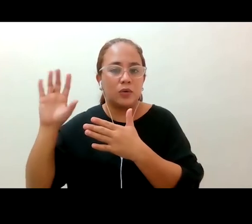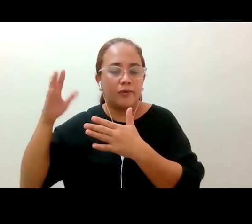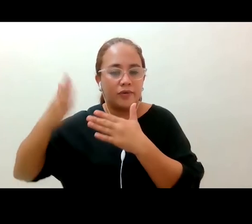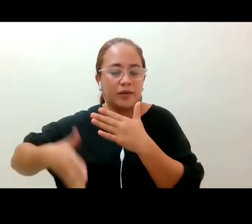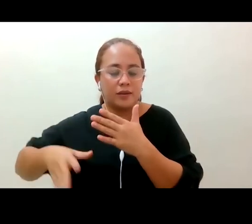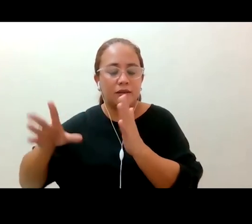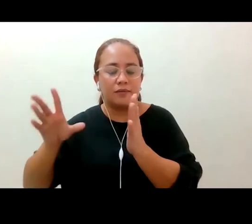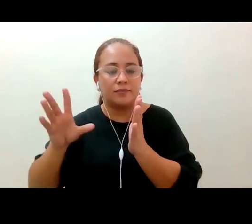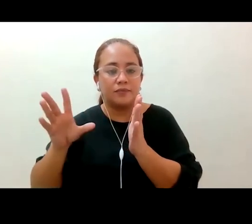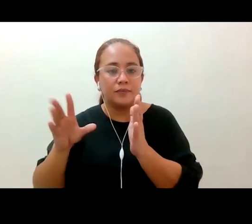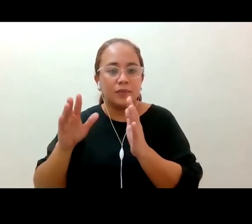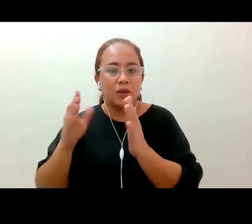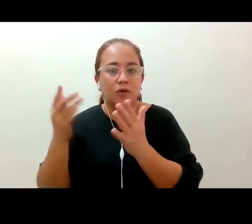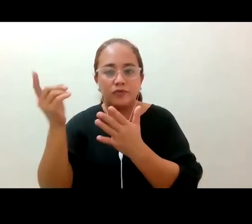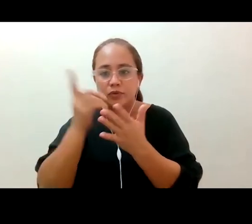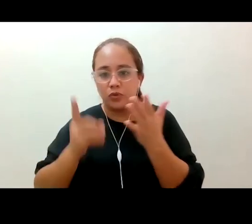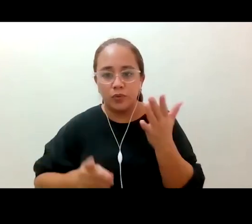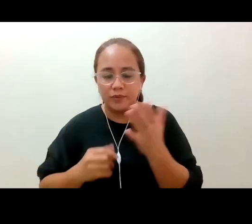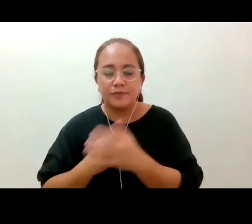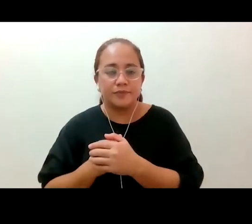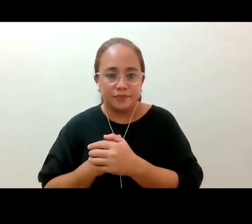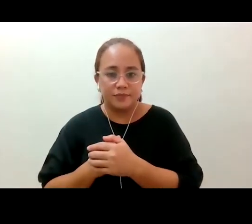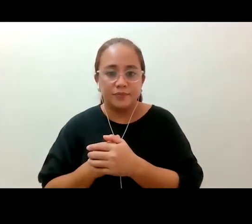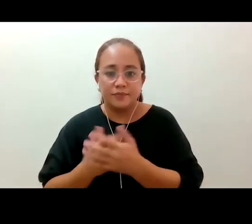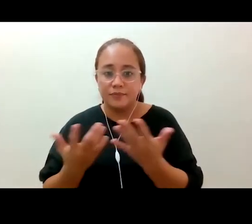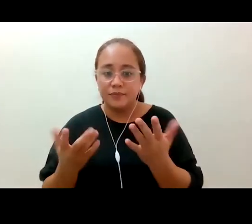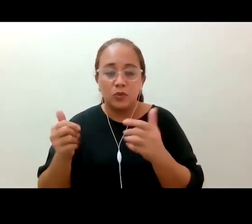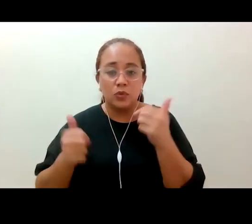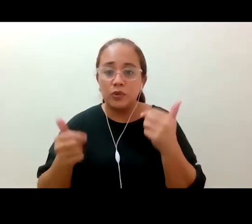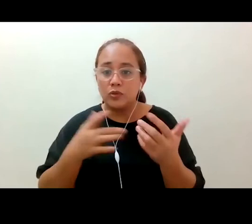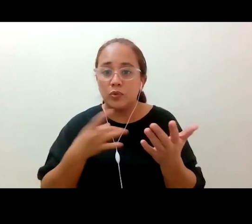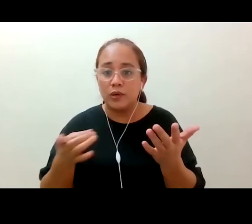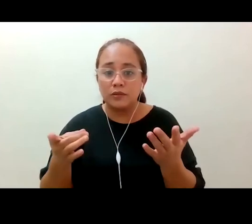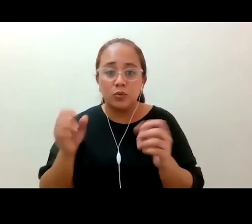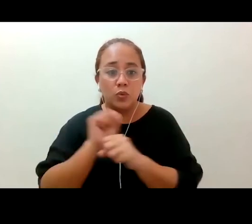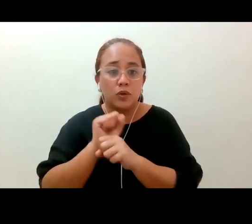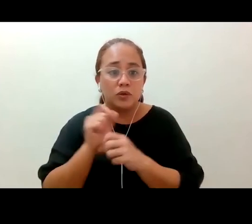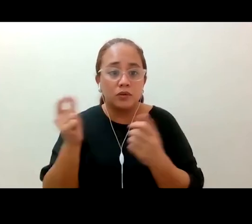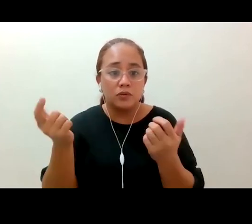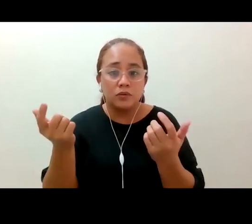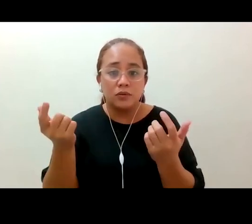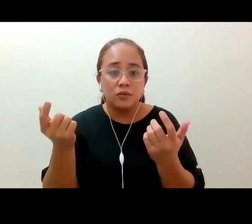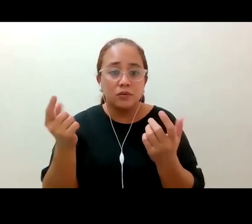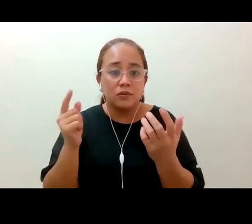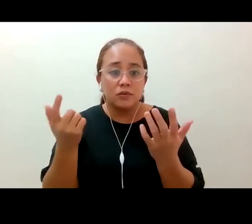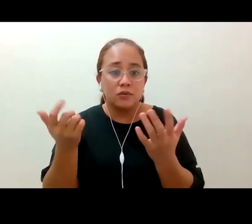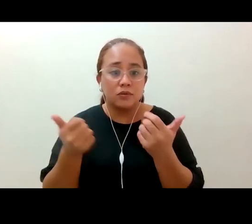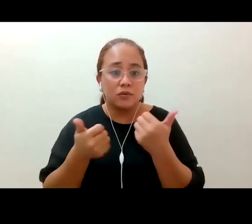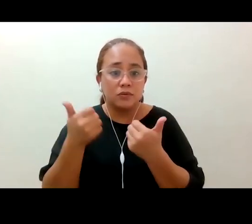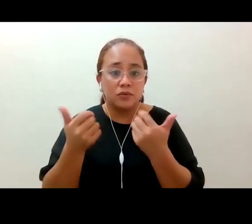copy of the drawings. So which would you prefer to work on?